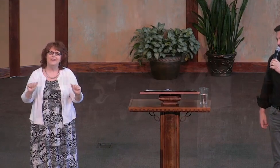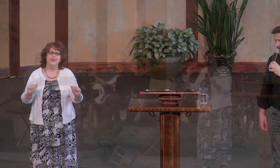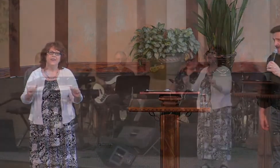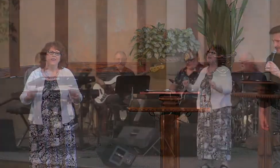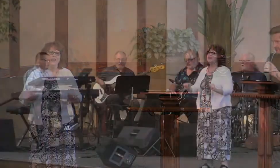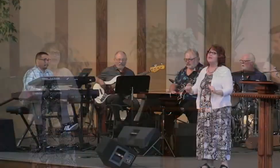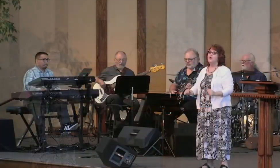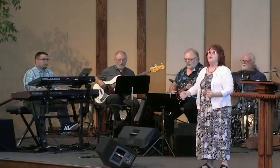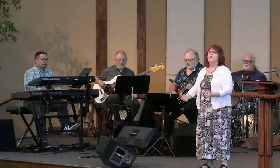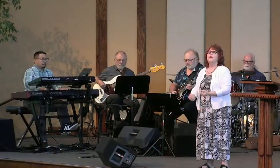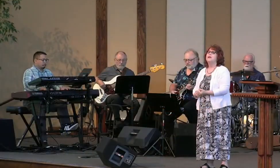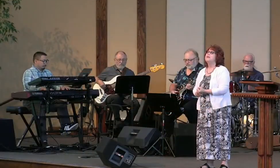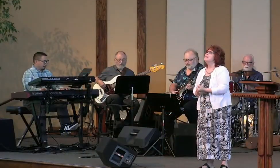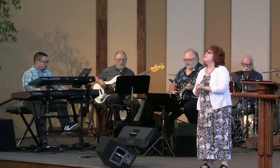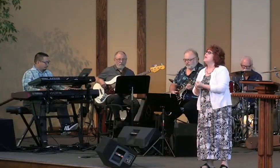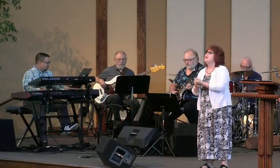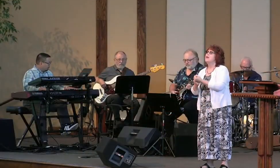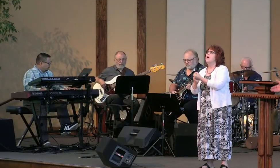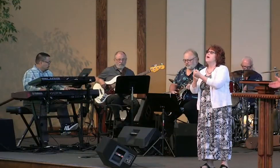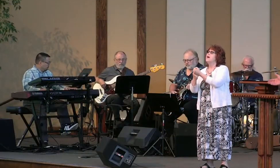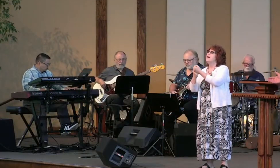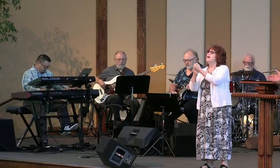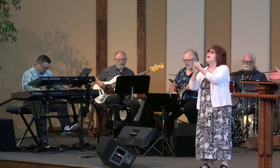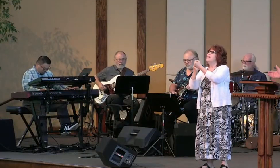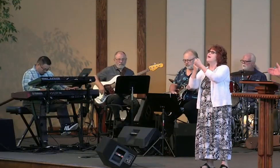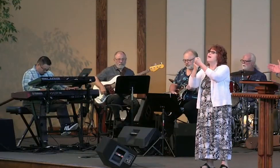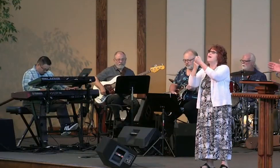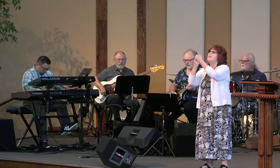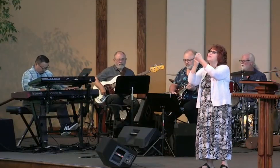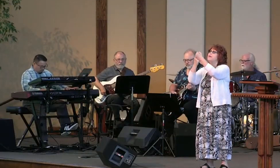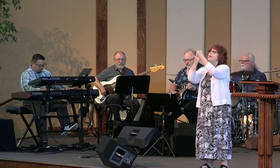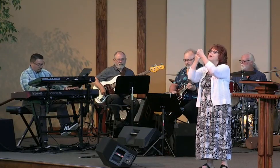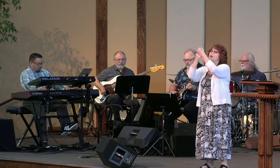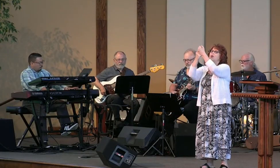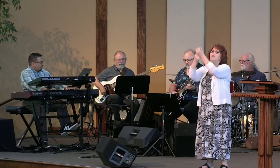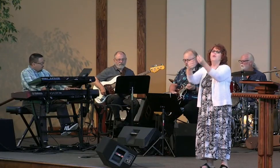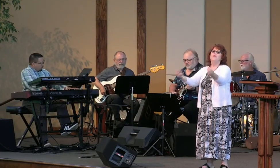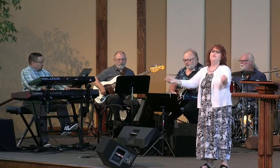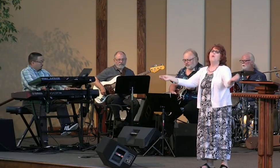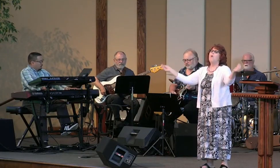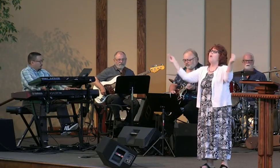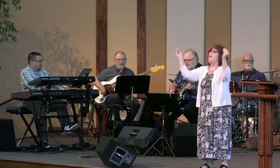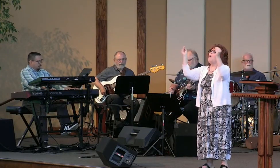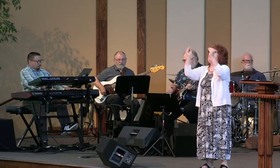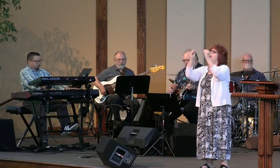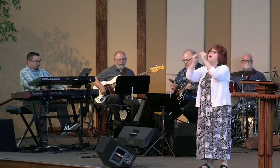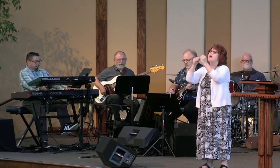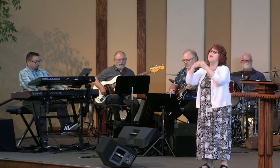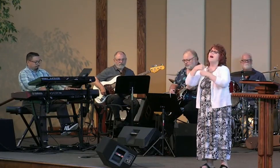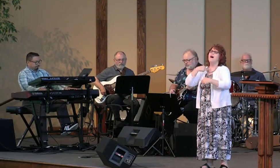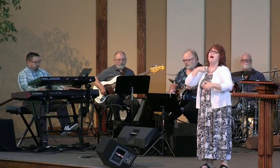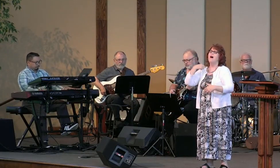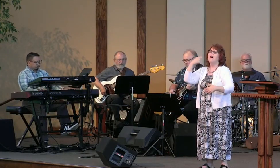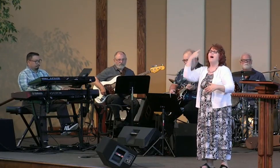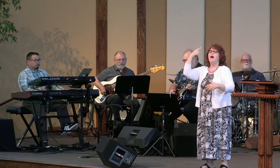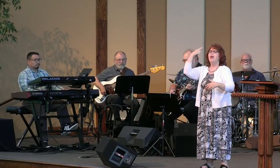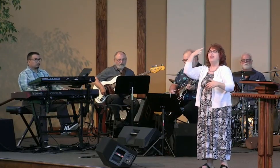You raise me up to more than